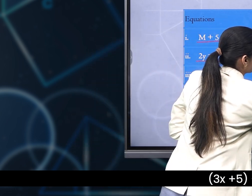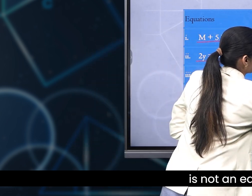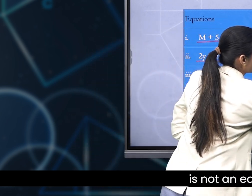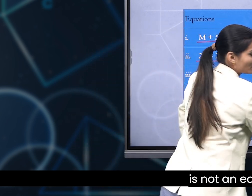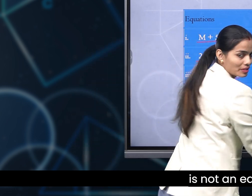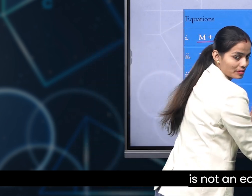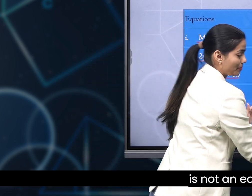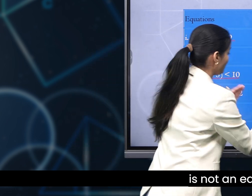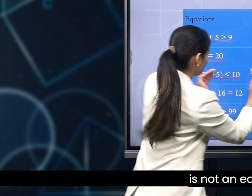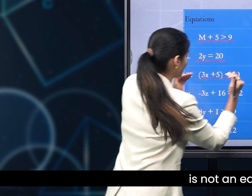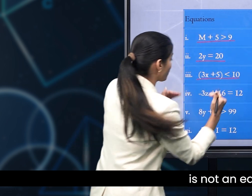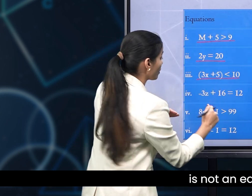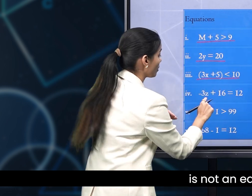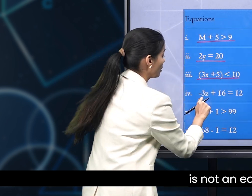is not an equation.